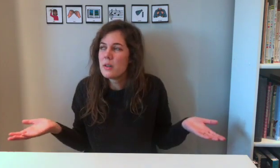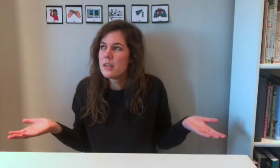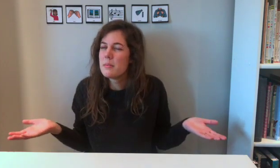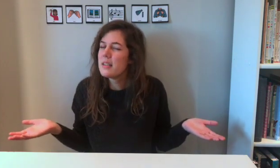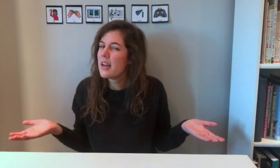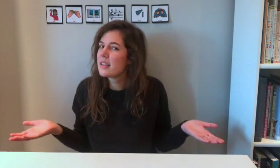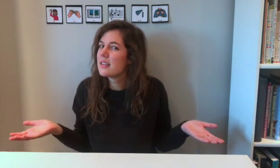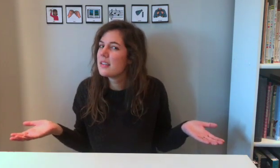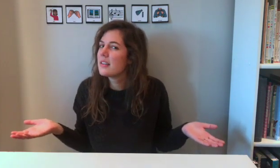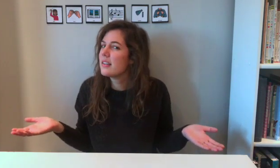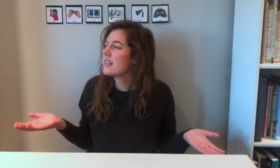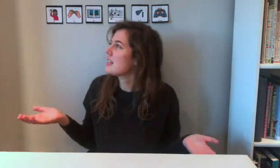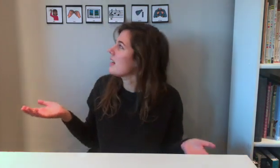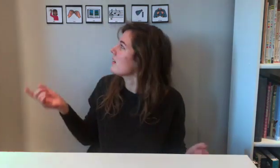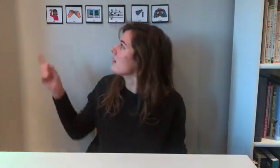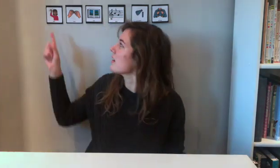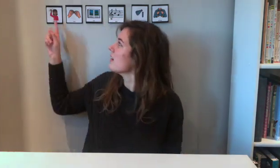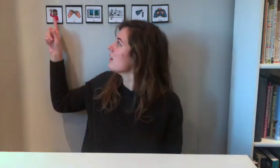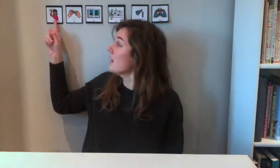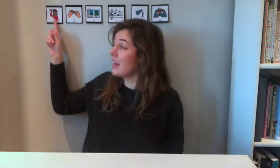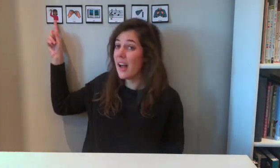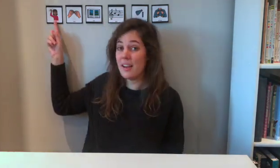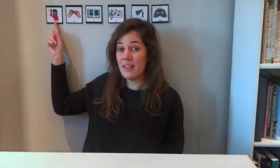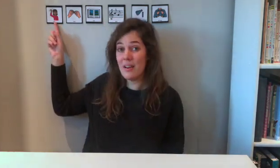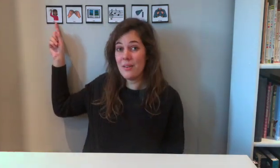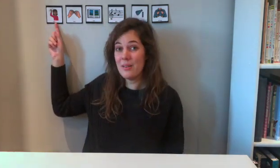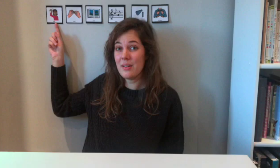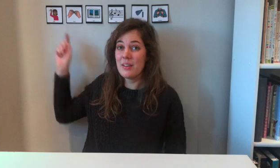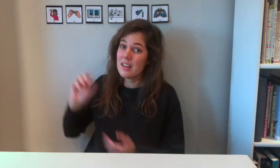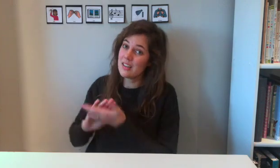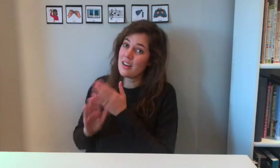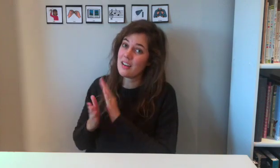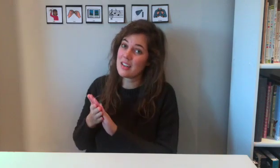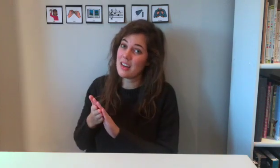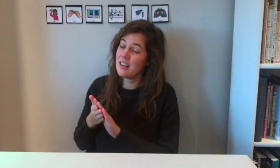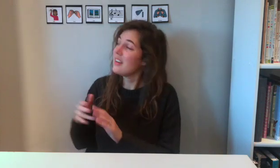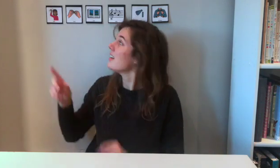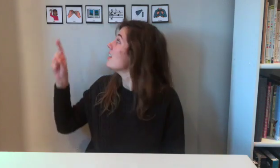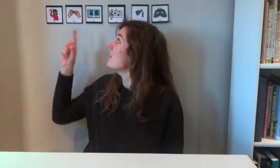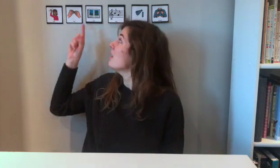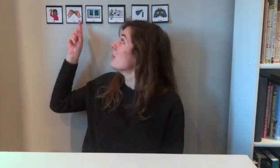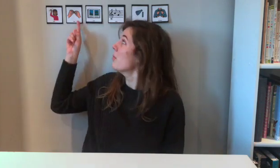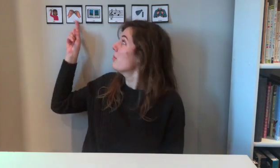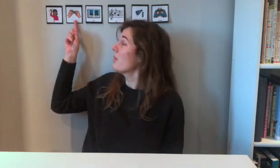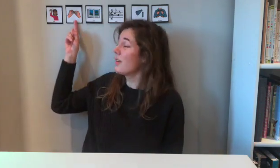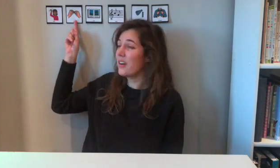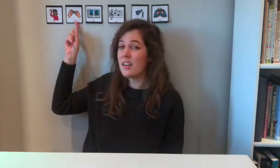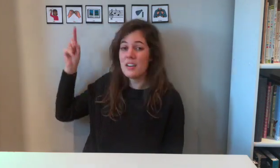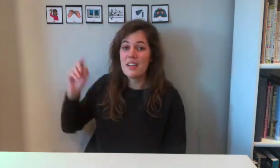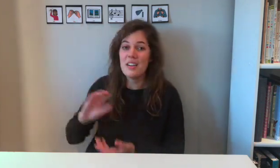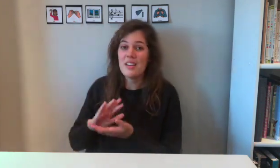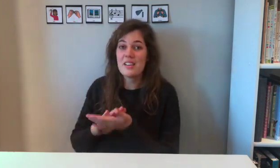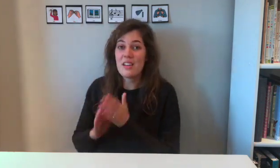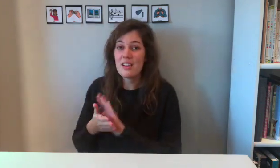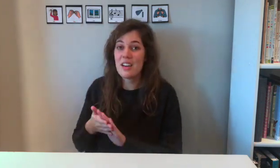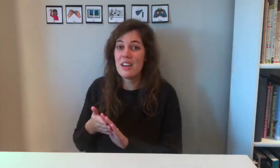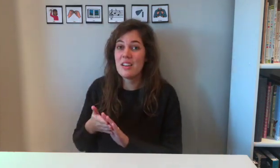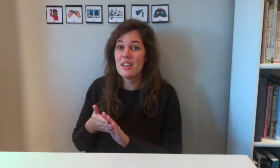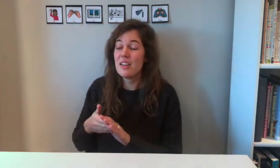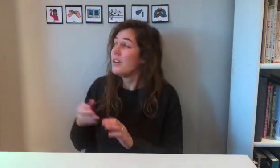comes next? Let's take a look. Hello is all done. More is all done,